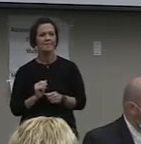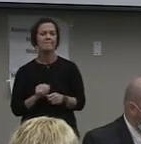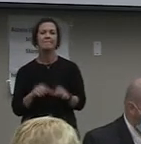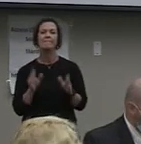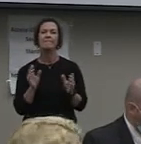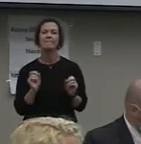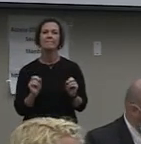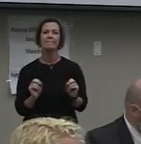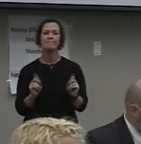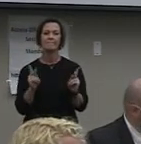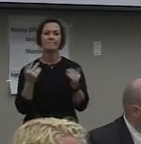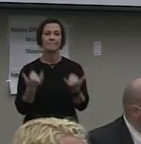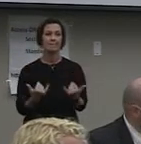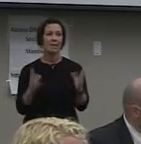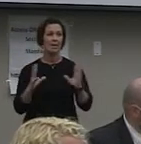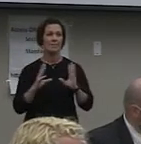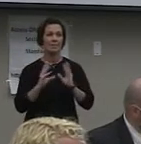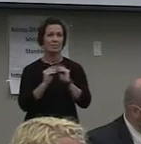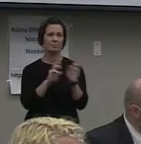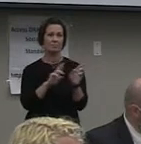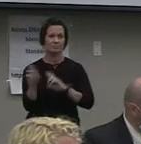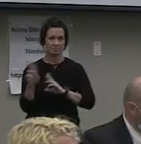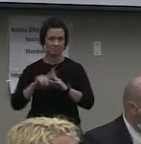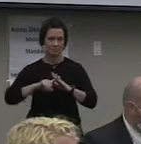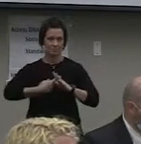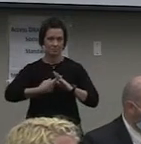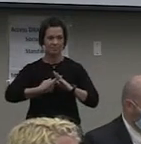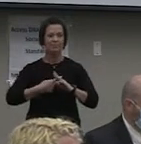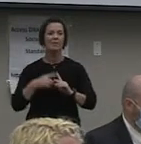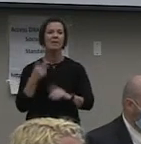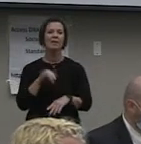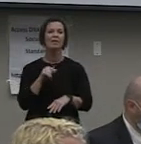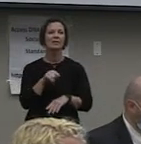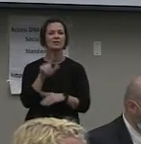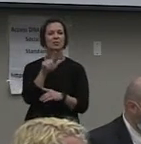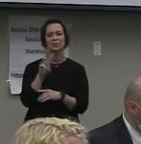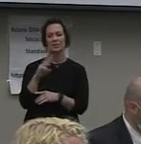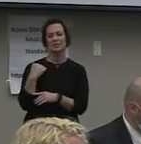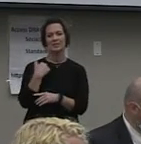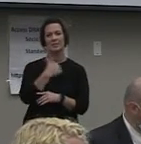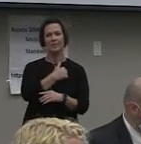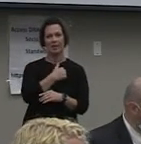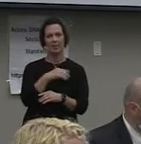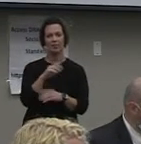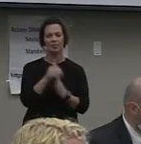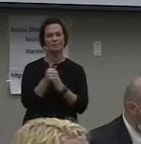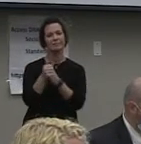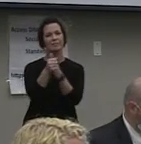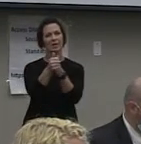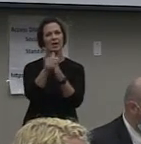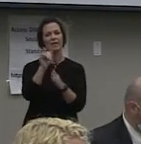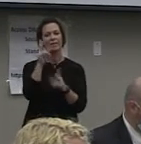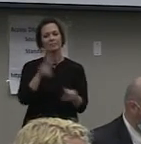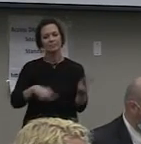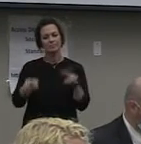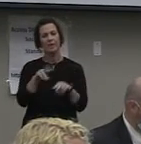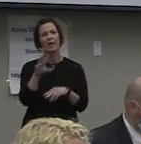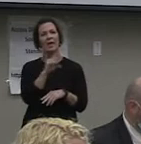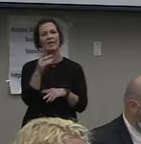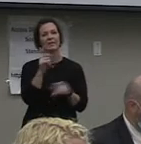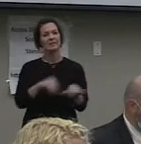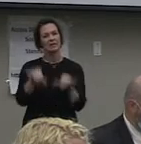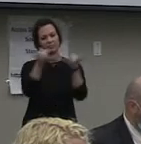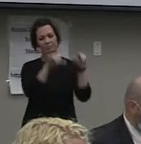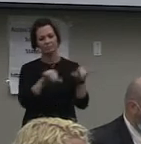All right, this meeting is called to order. The Social Studies Steering Committee is a 26-member steering committee that oversees and coordinates the standards review